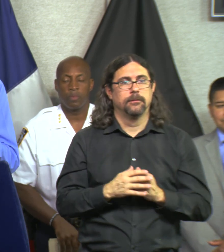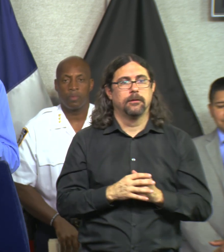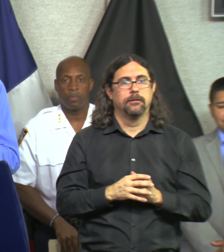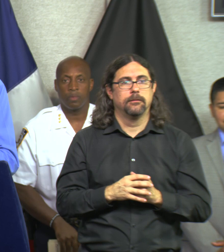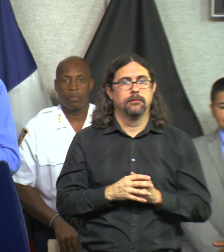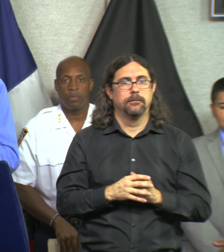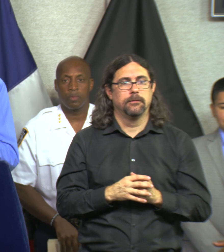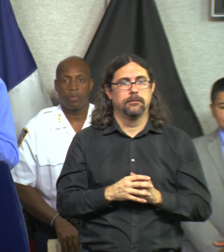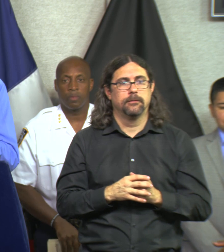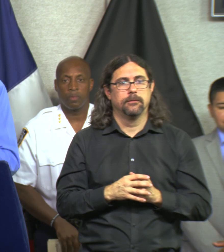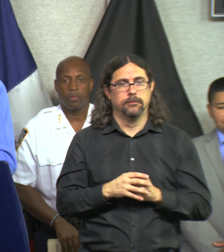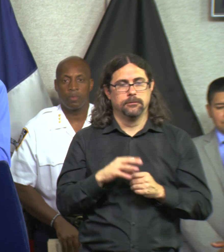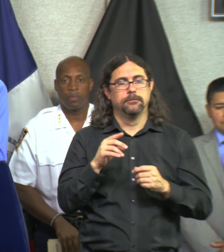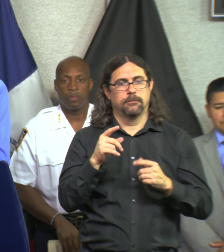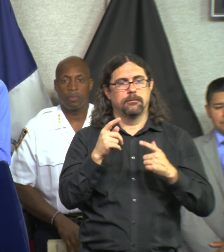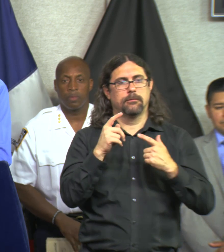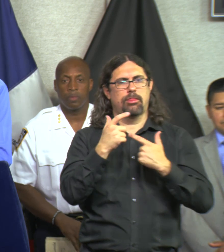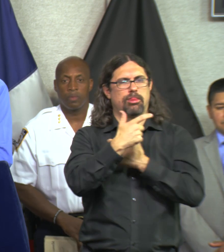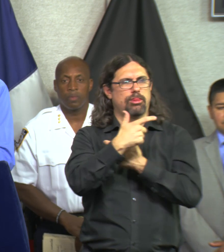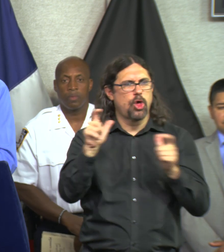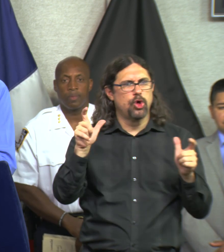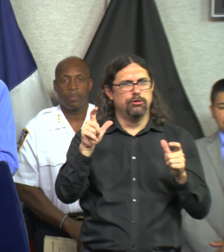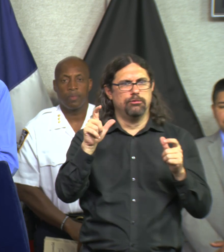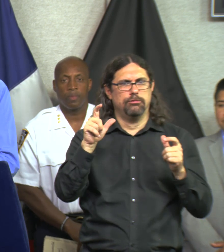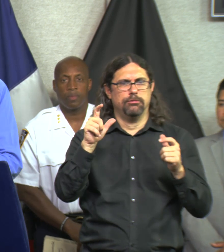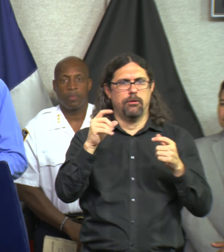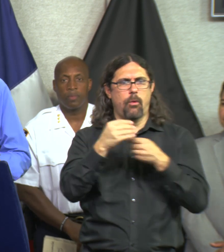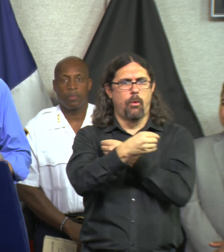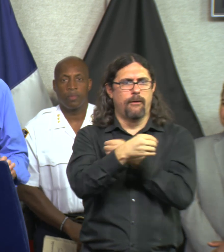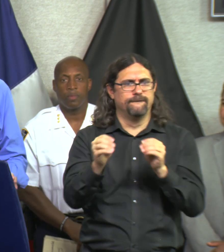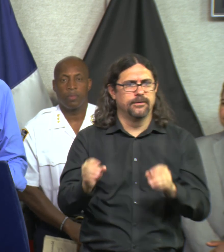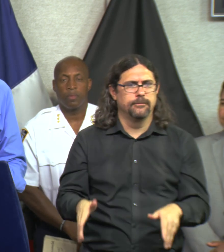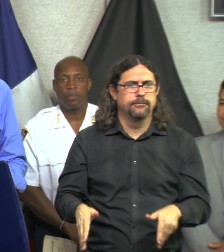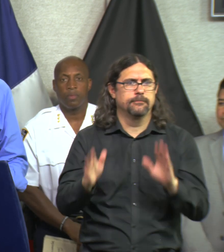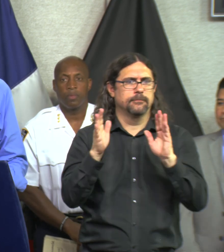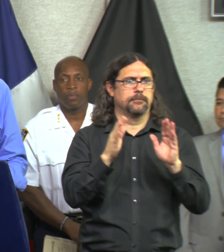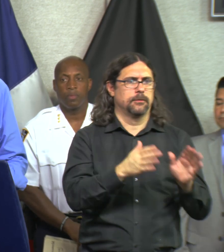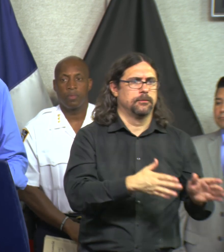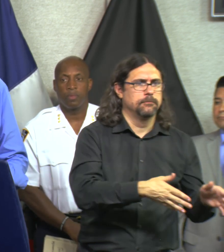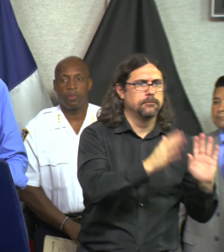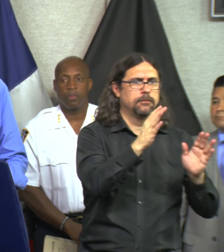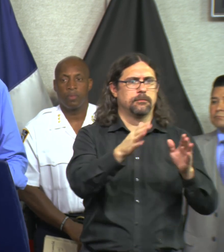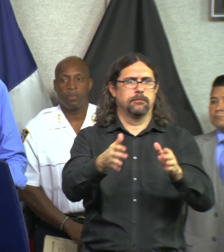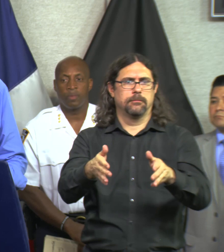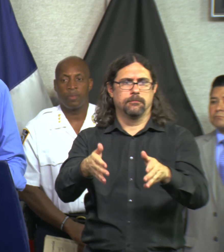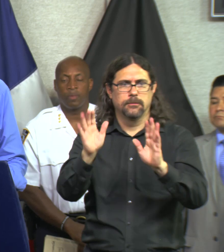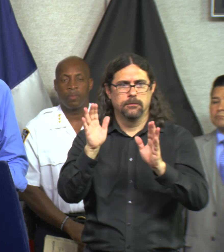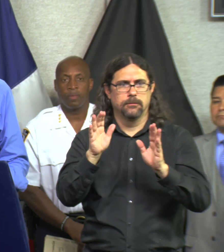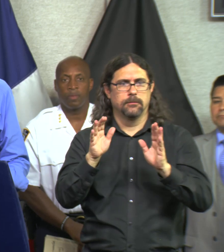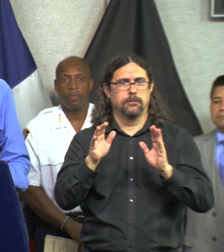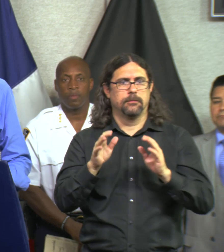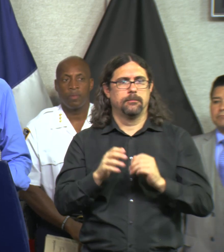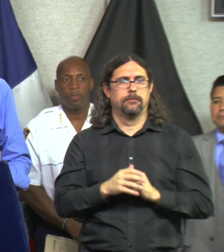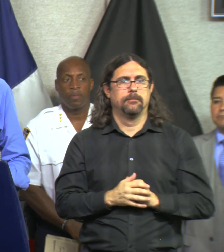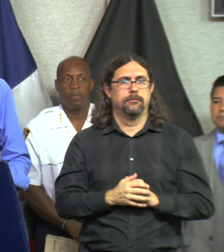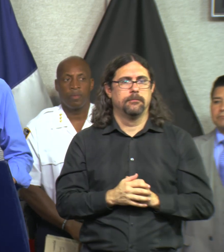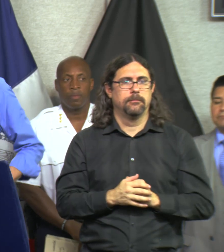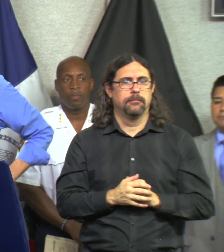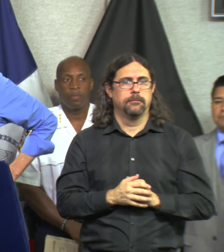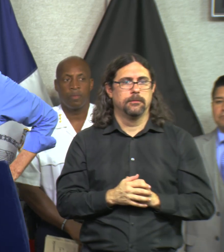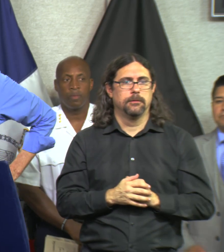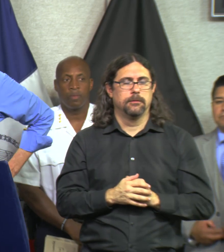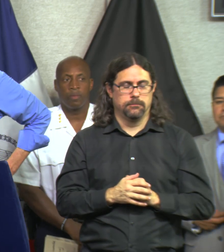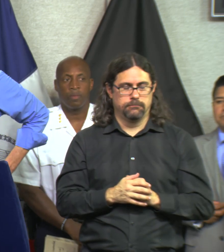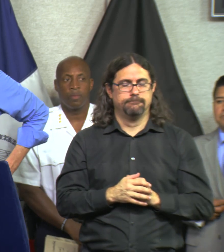that we had the legal power to mandate go to 78 degrees. This is something that has not been done before in